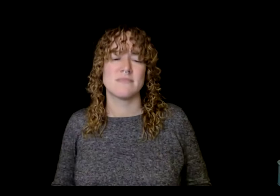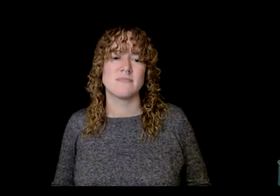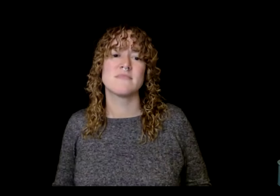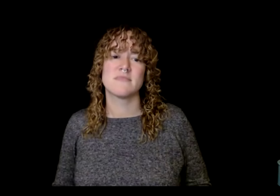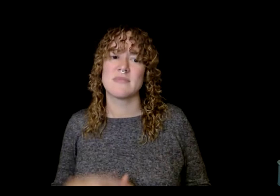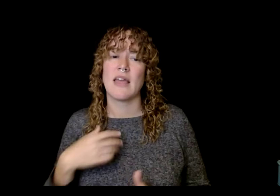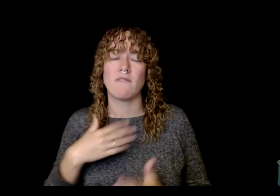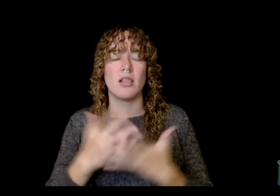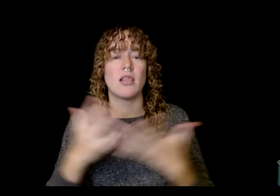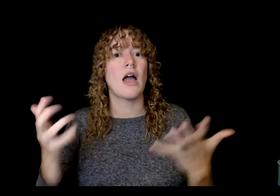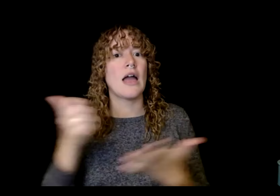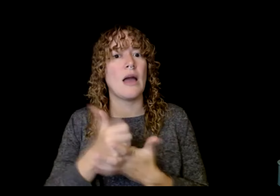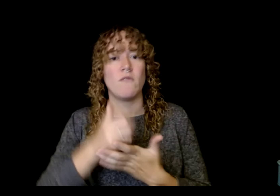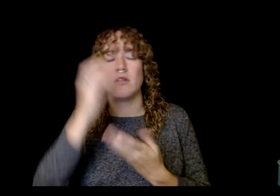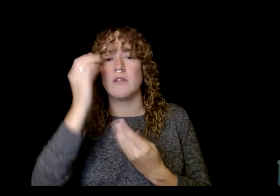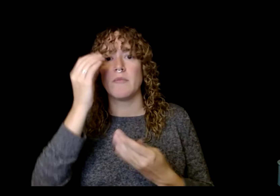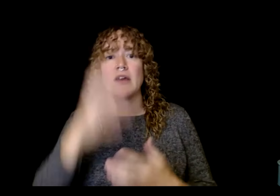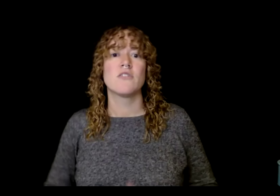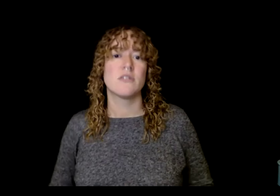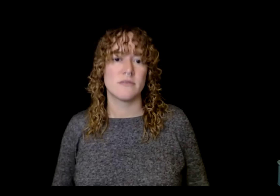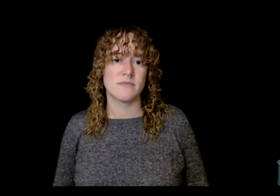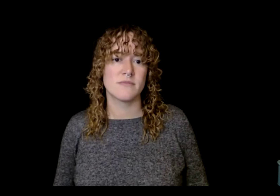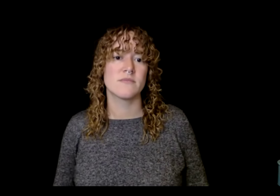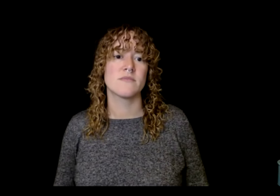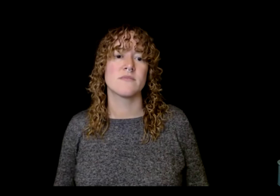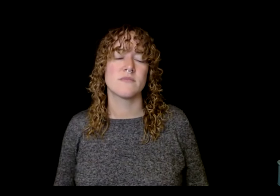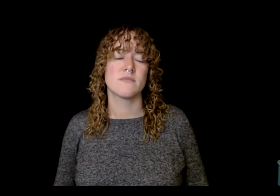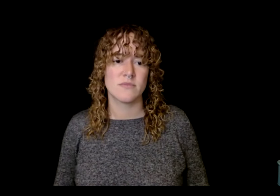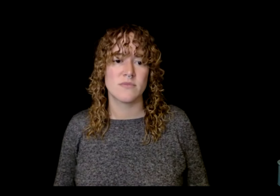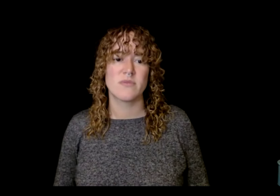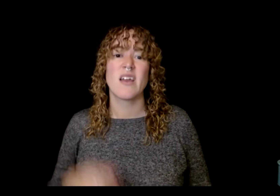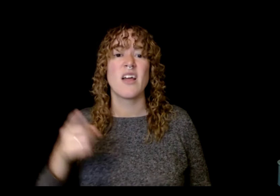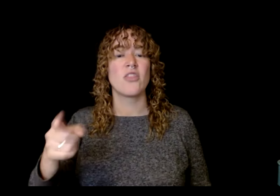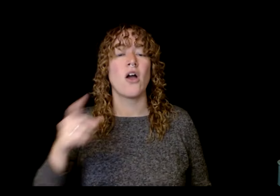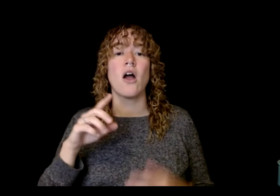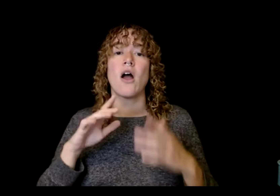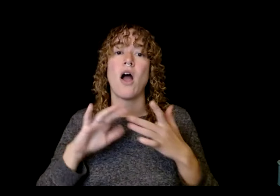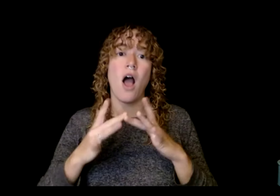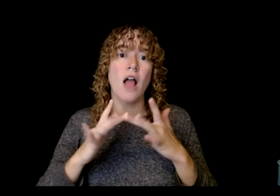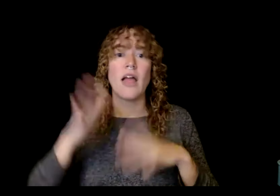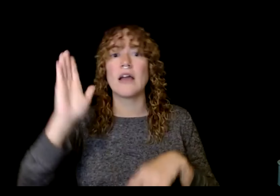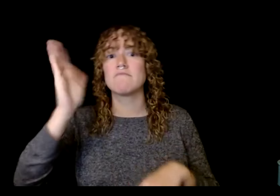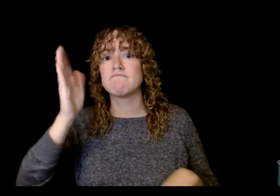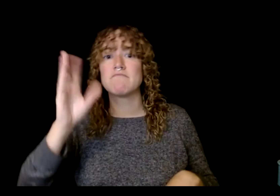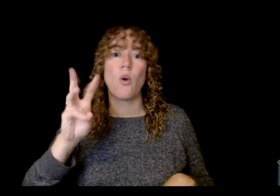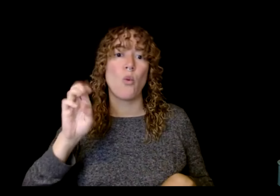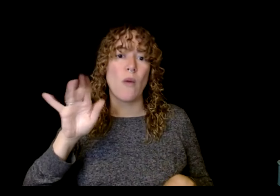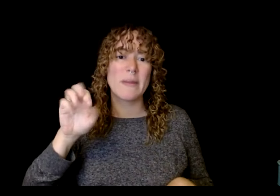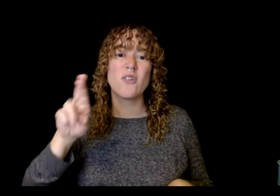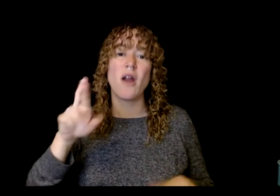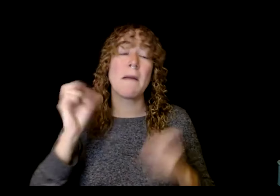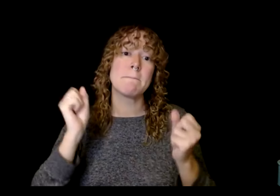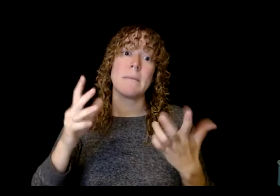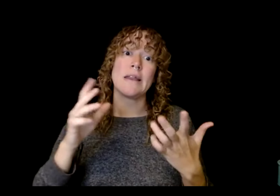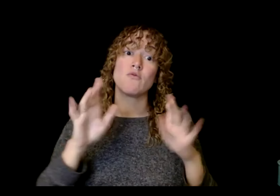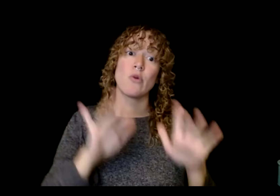helpful information. The webinars are very helpful. Many of them are recorded, some of them are recorded and are posted